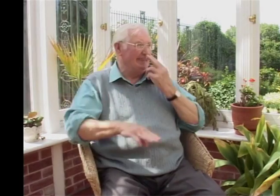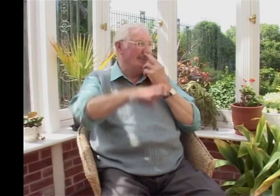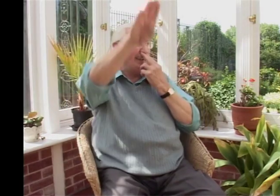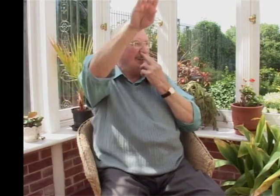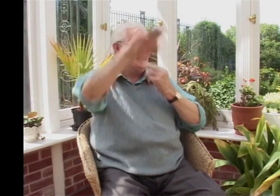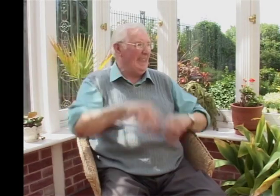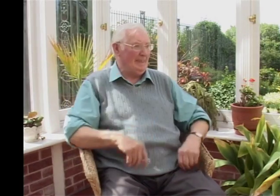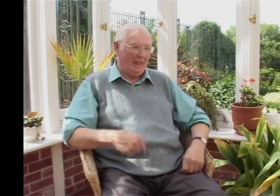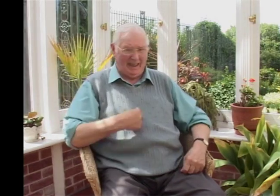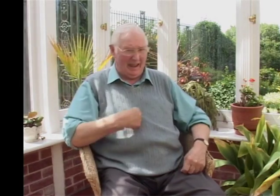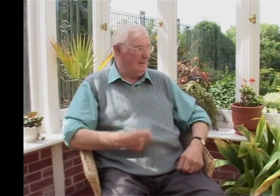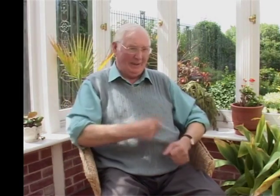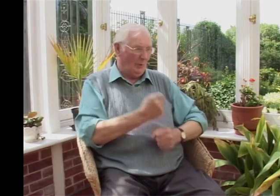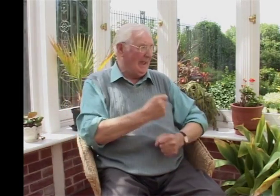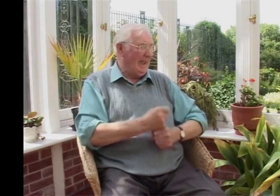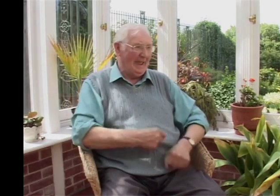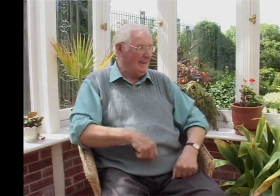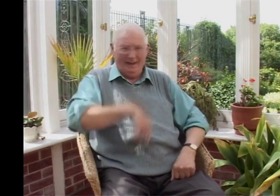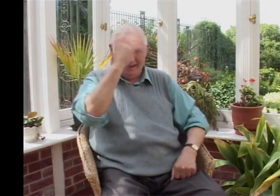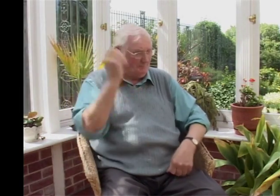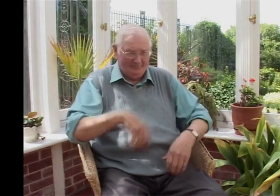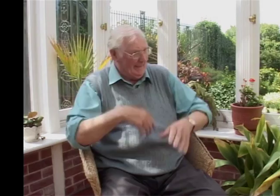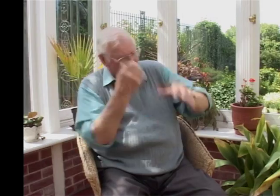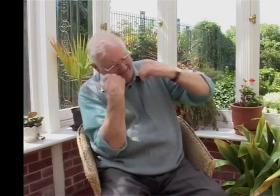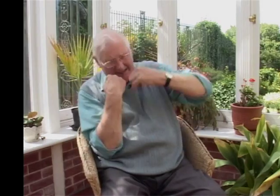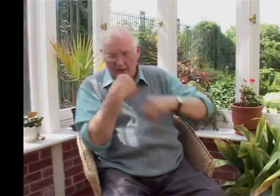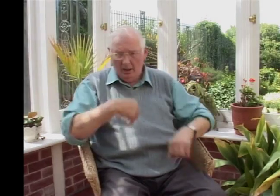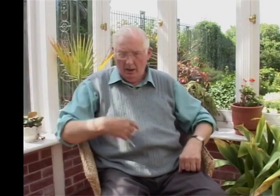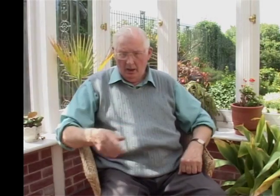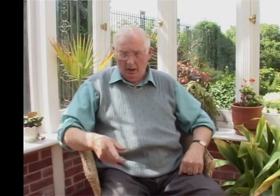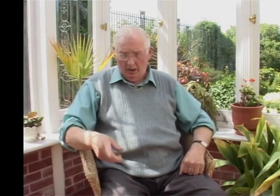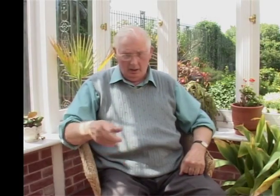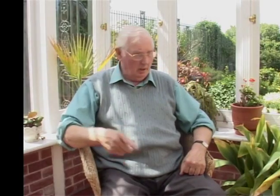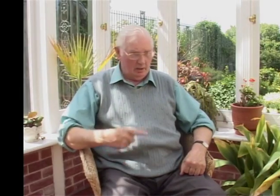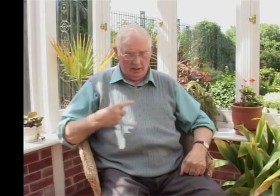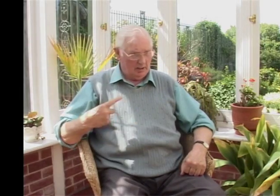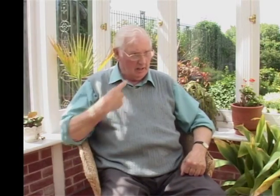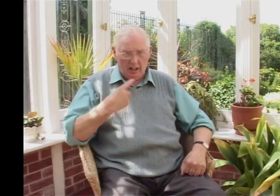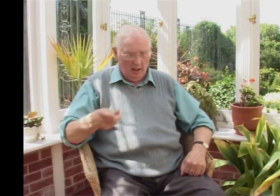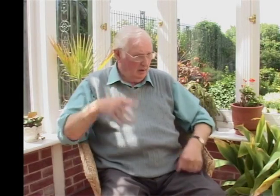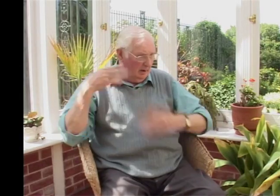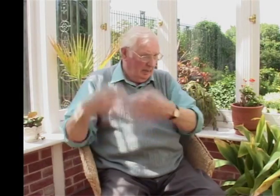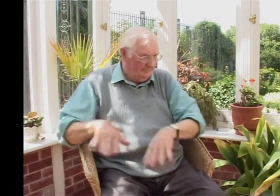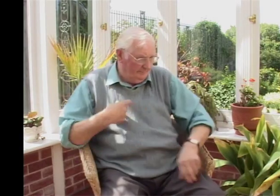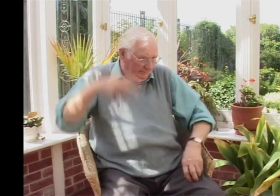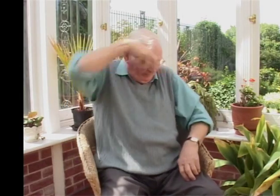He goes, I'm not getting out of bed. I've got work in the morning. And he went back to sleep. And I thought he was going to get killed anyway. I left him, and I